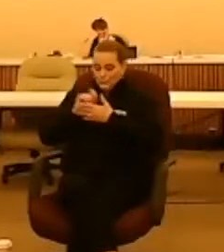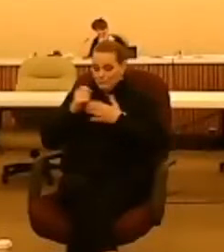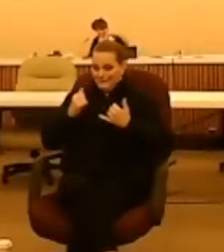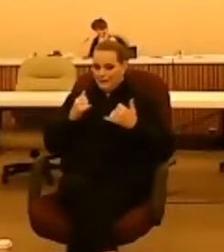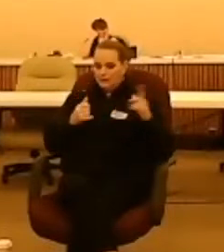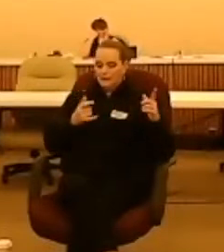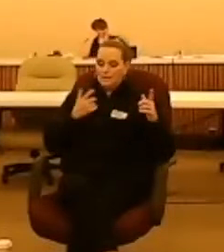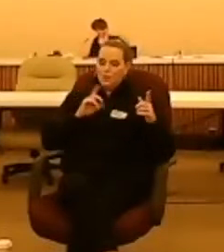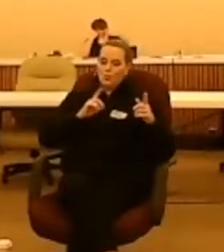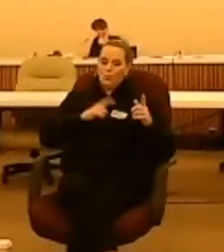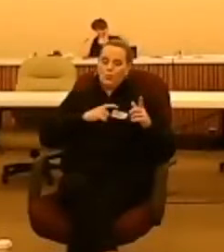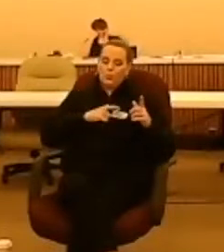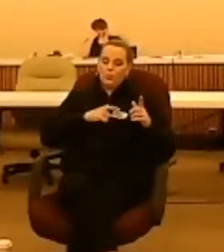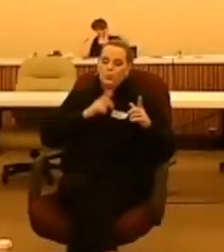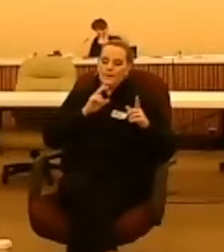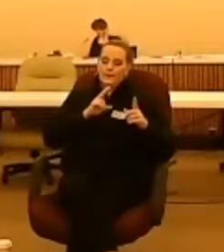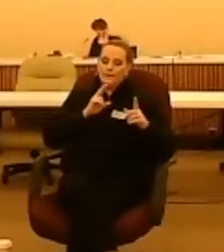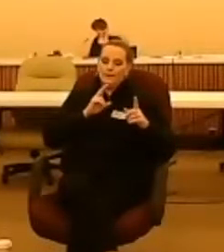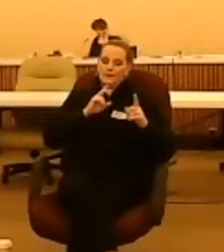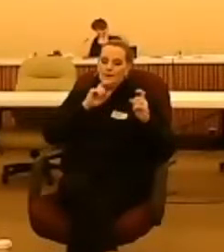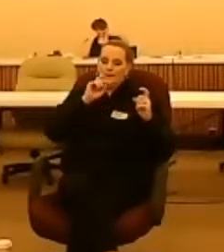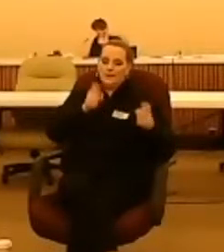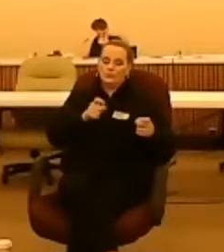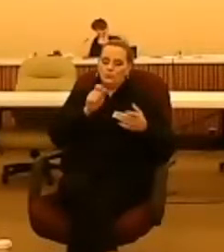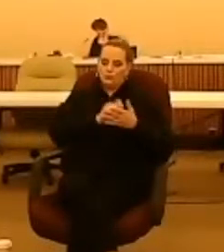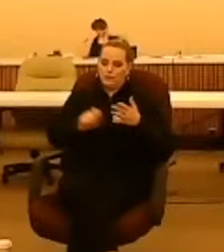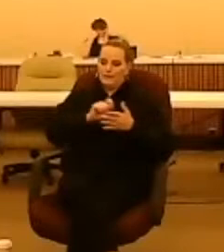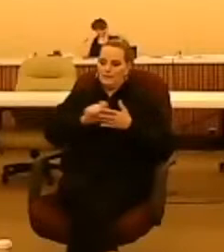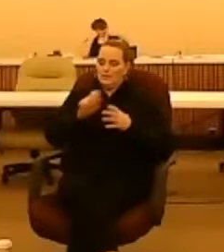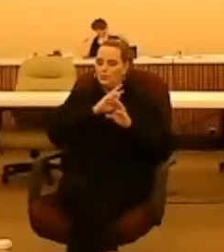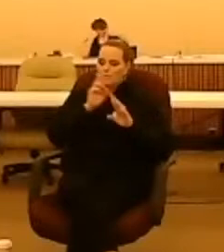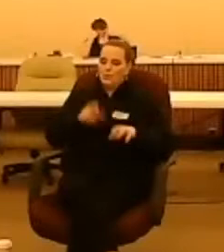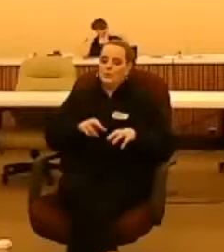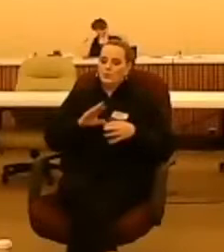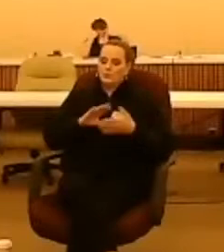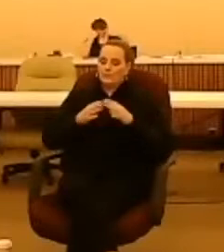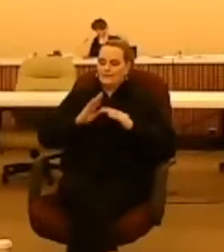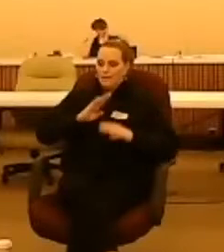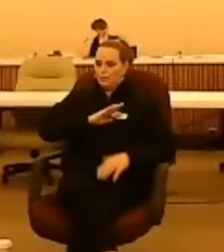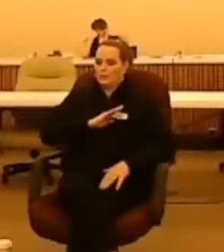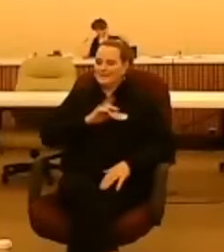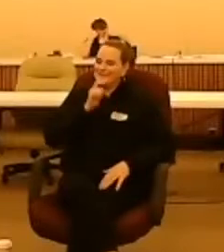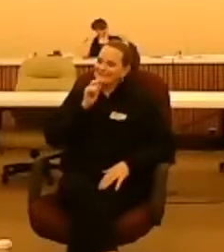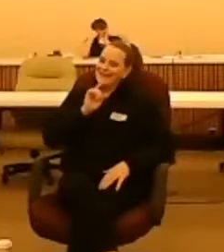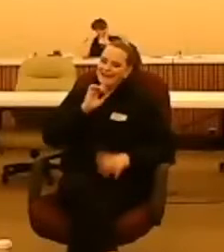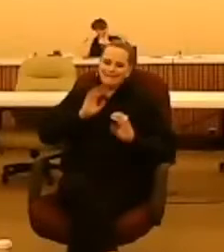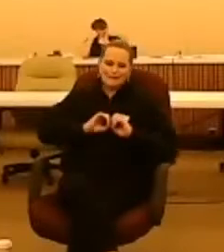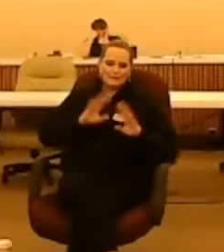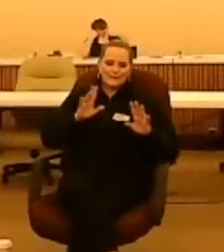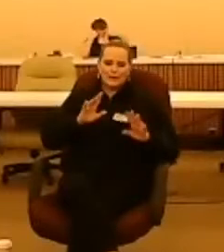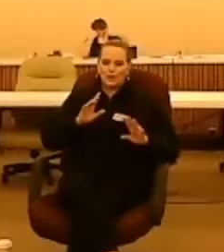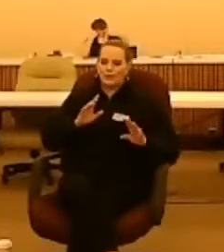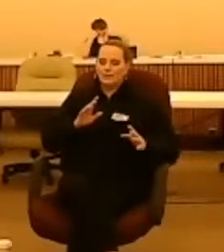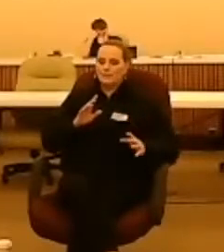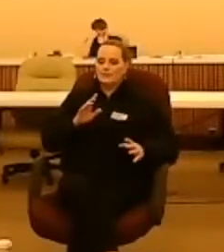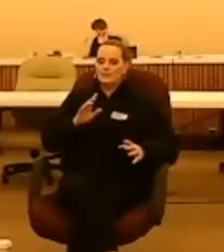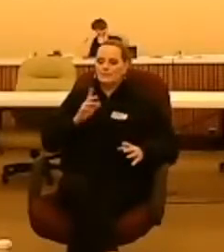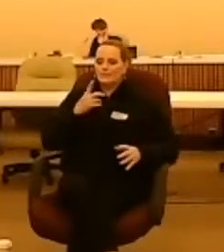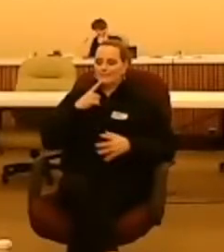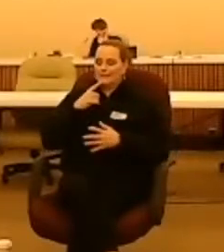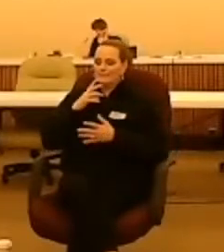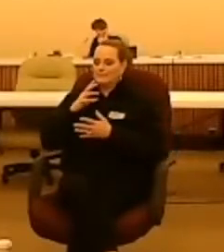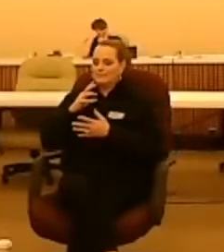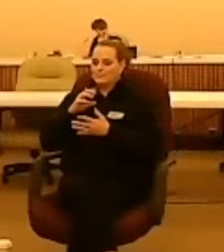we issue a written report to the town board. It's not clear to me that that is necessarily goes in the public record, but maybe